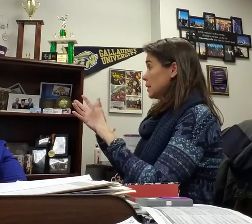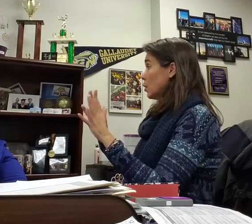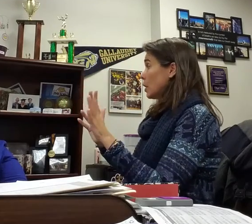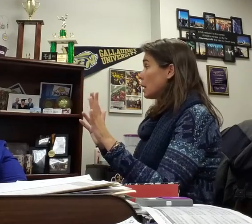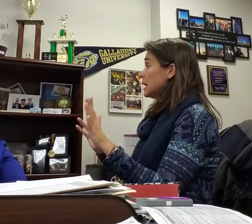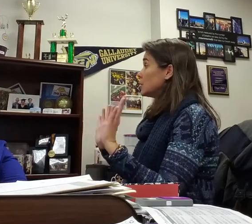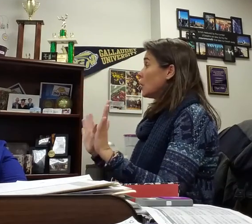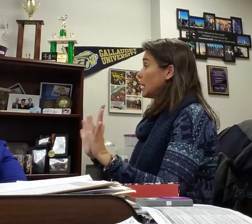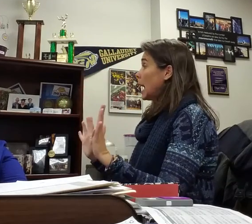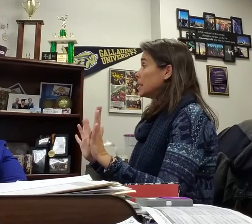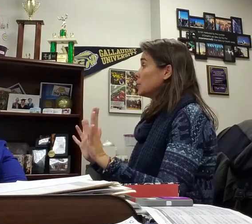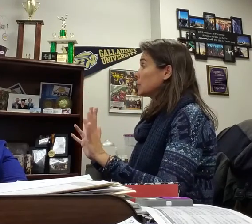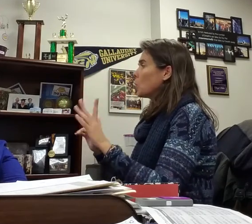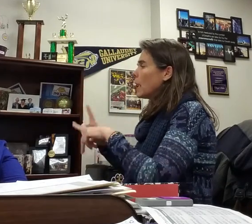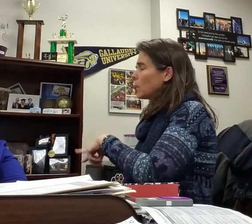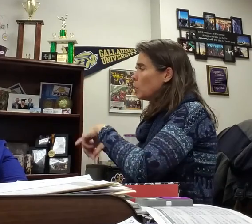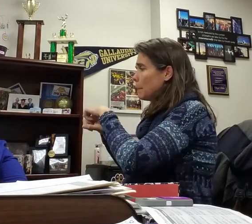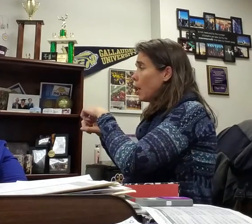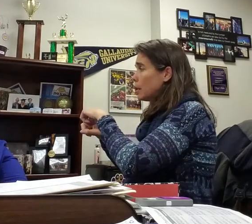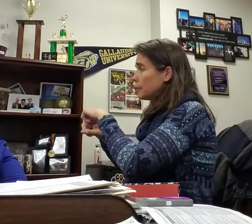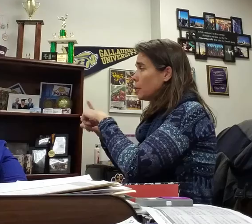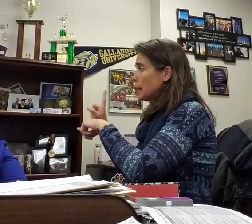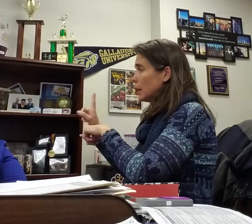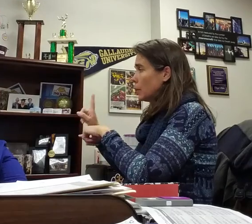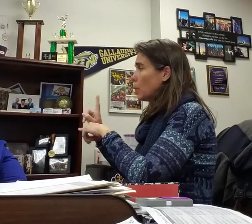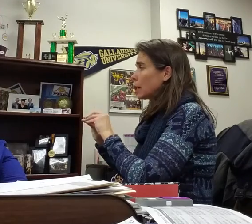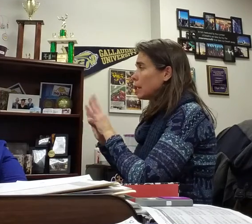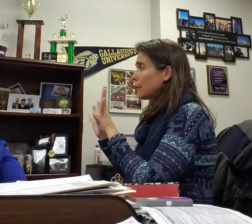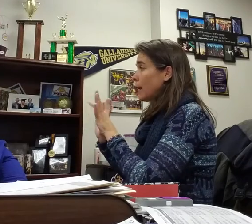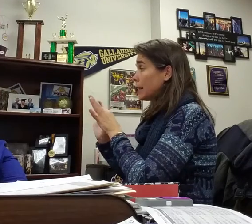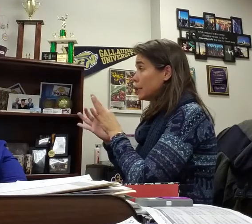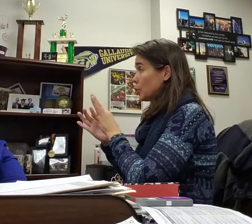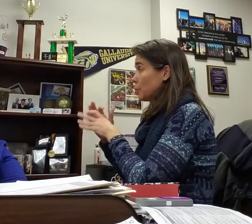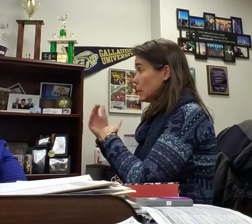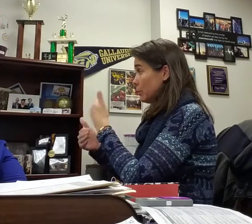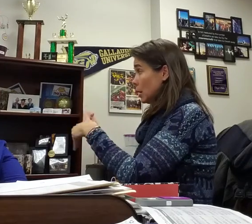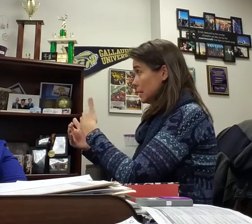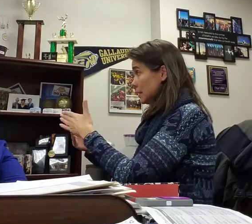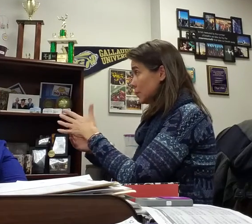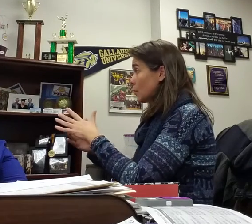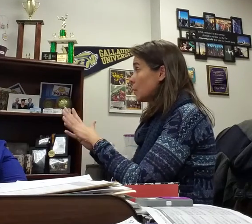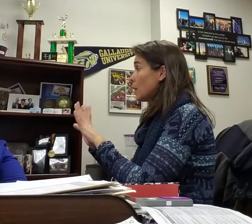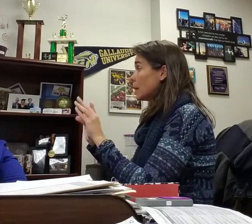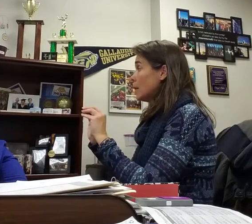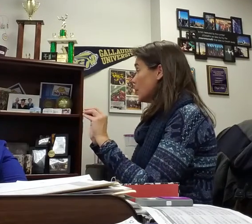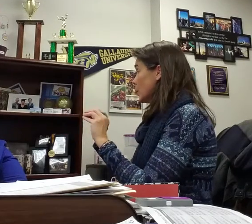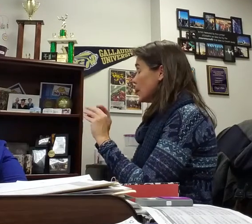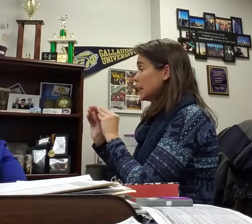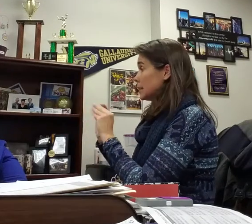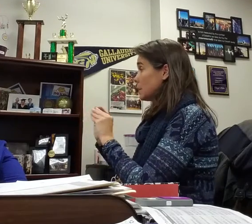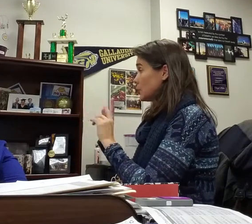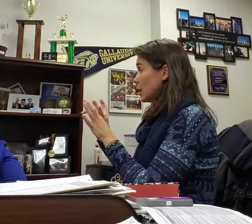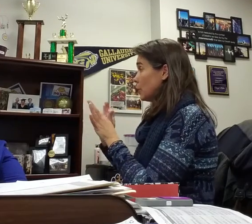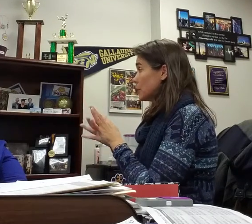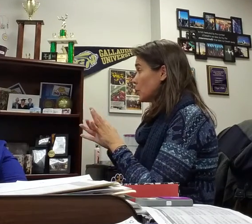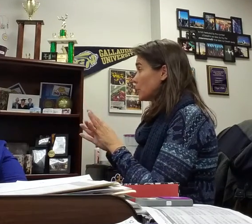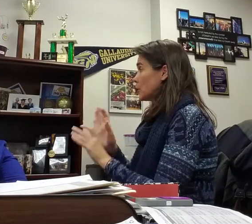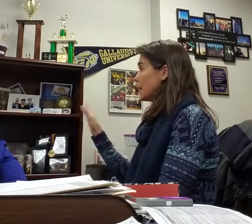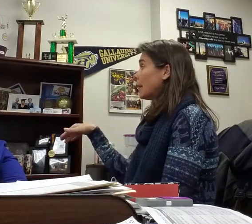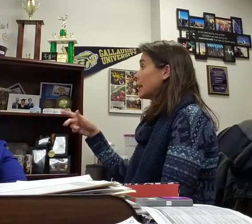going on, it's okay to just go, wait, could we pause for a minute? We want to clarify the interpreting process, or we Okay. want to get something straight with interpreters. And then like you